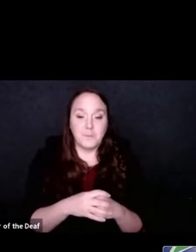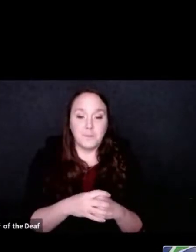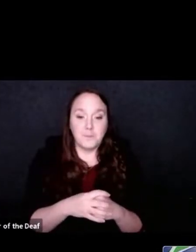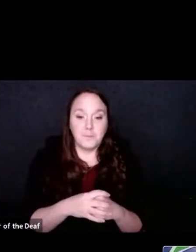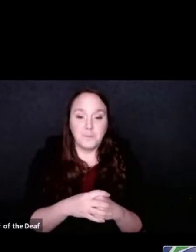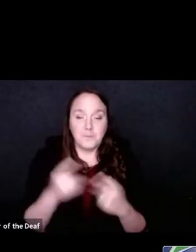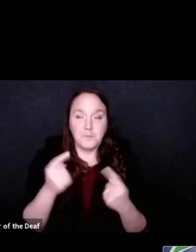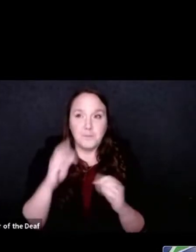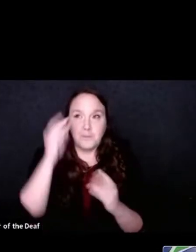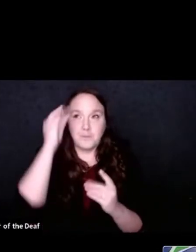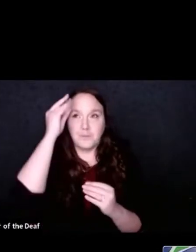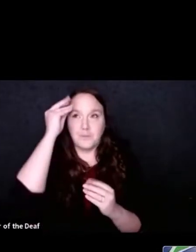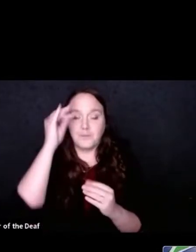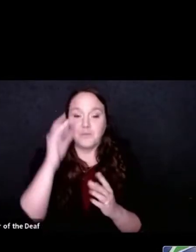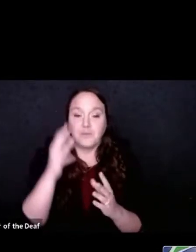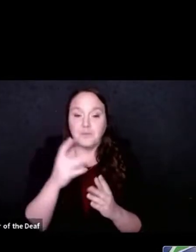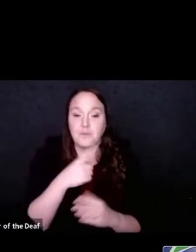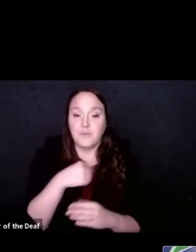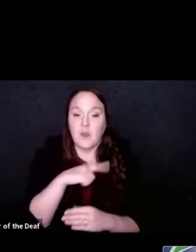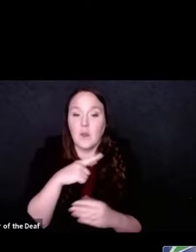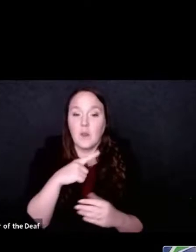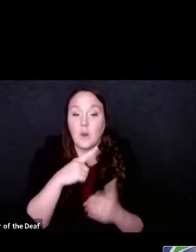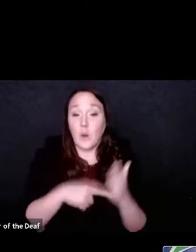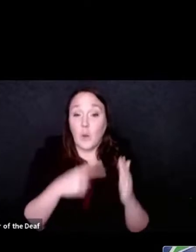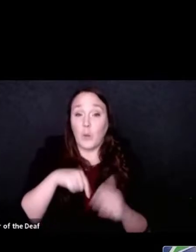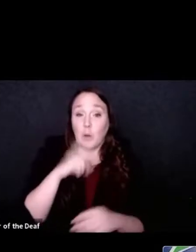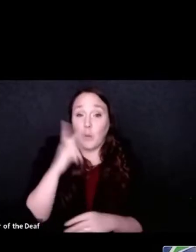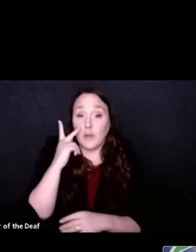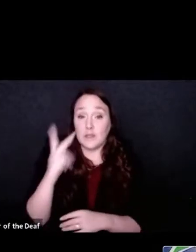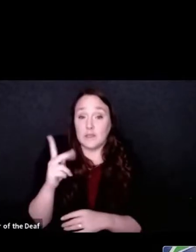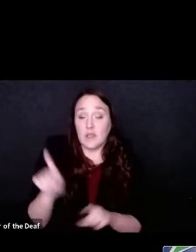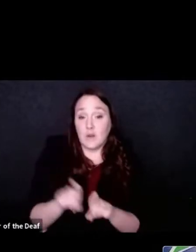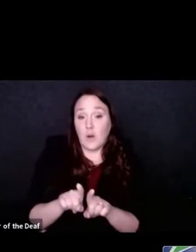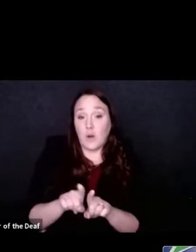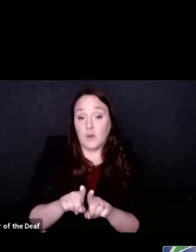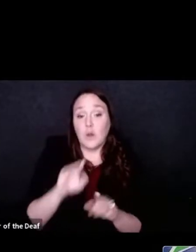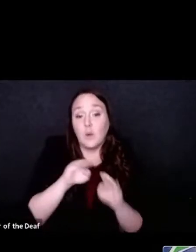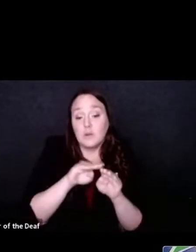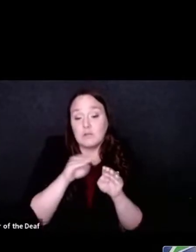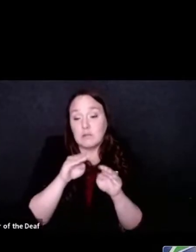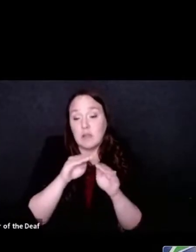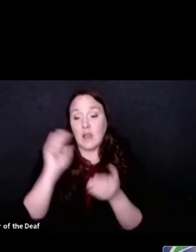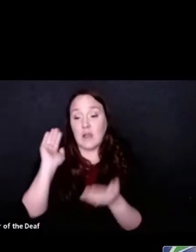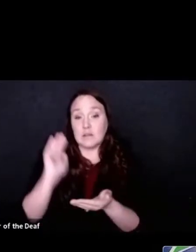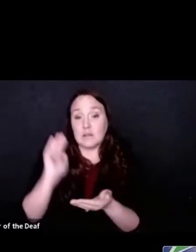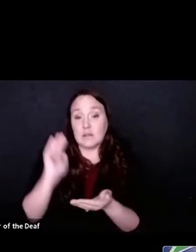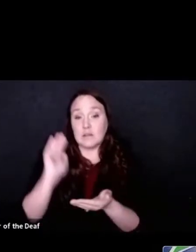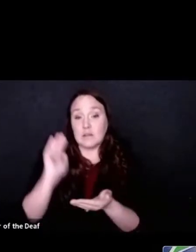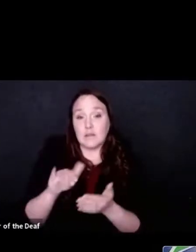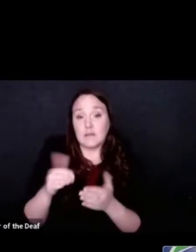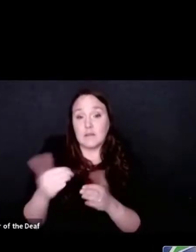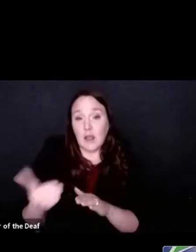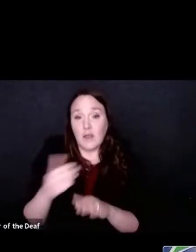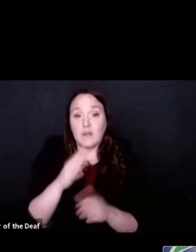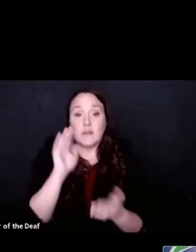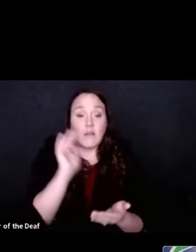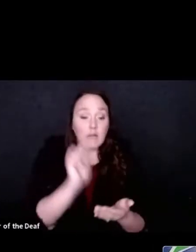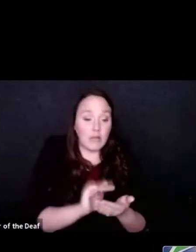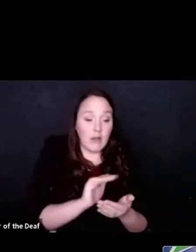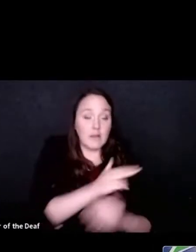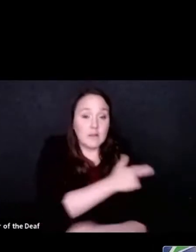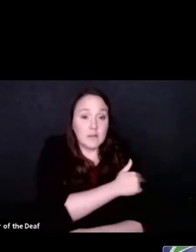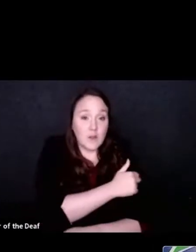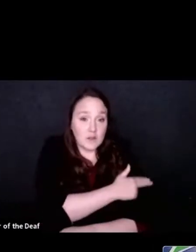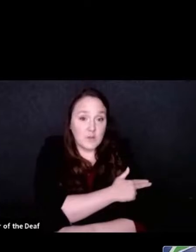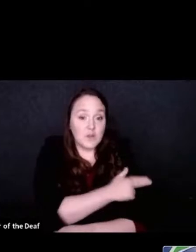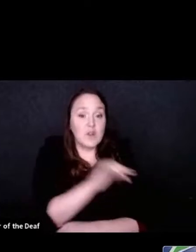just trying to think on what we're seeing too is I think our decline in deaths and hospitalizations really